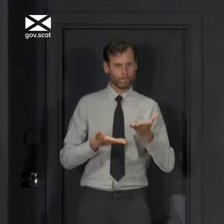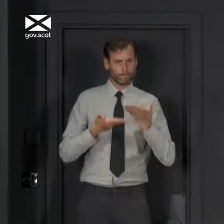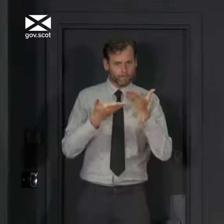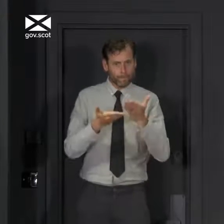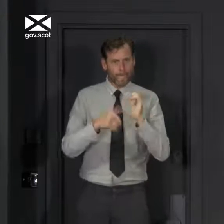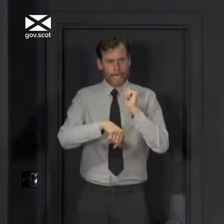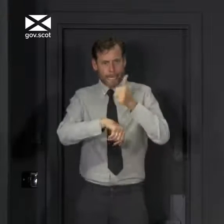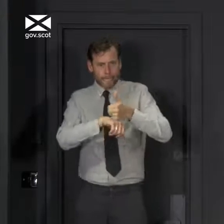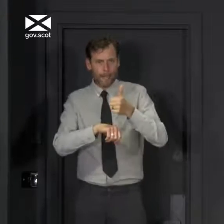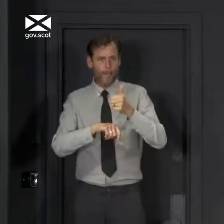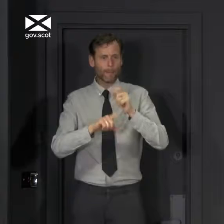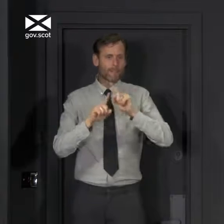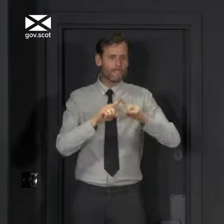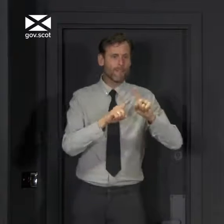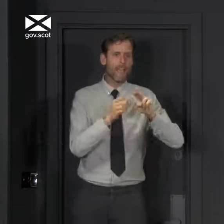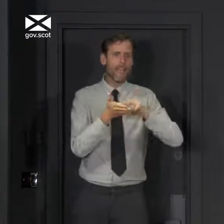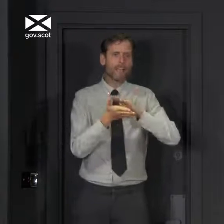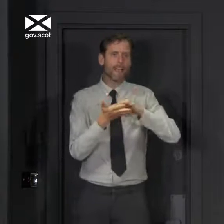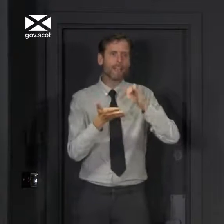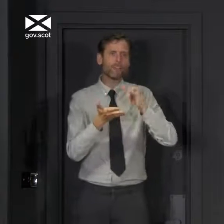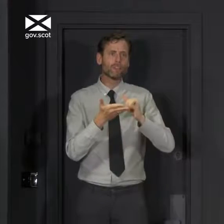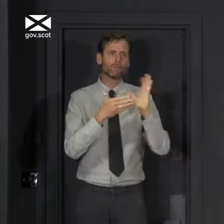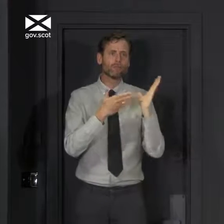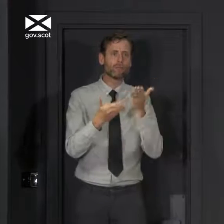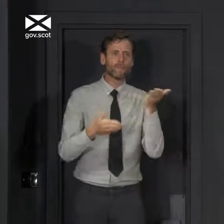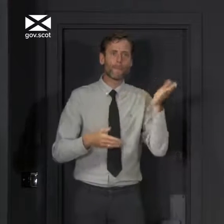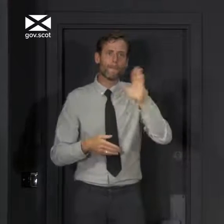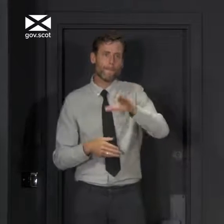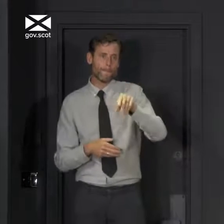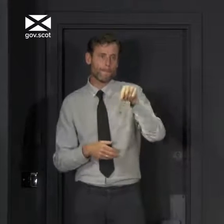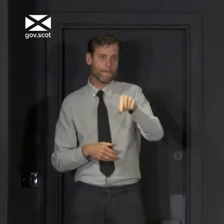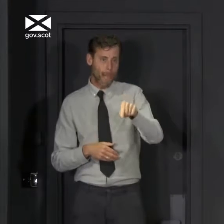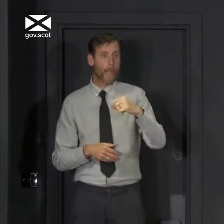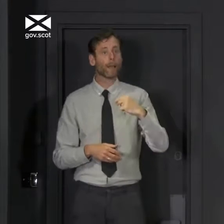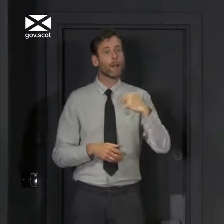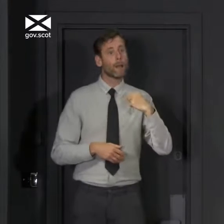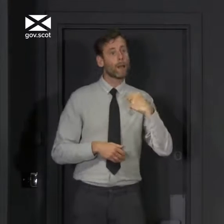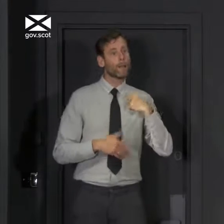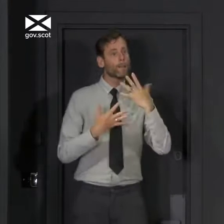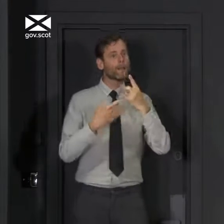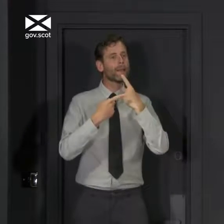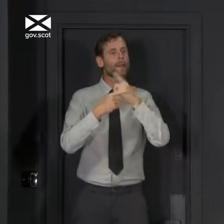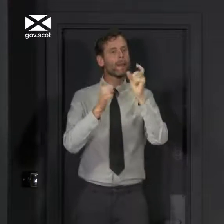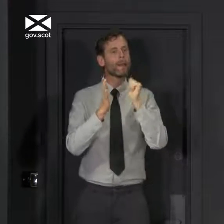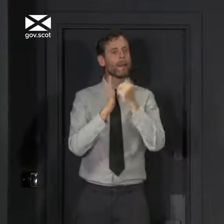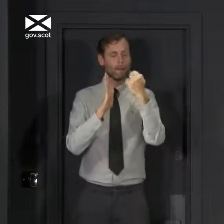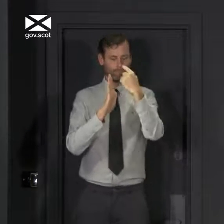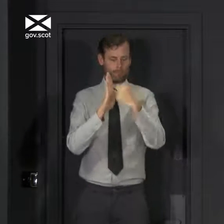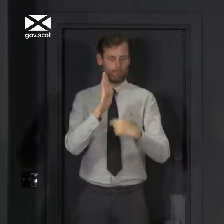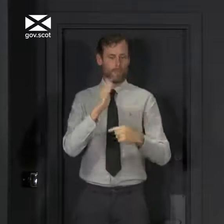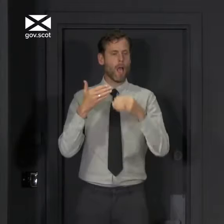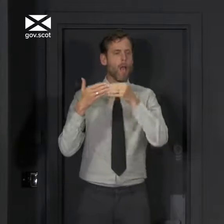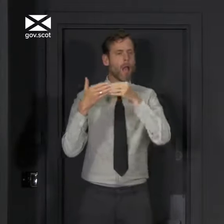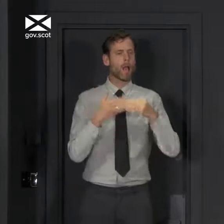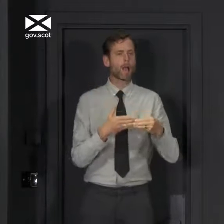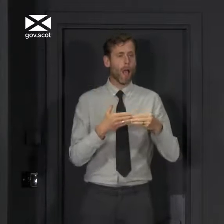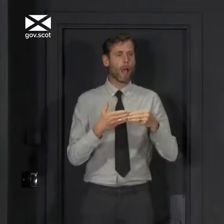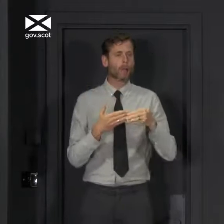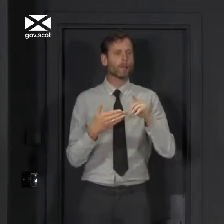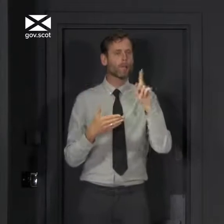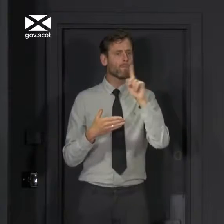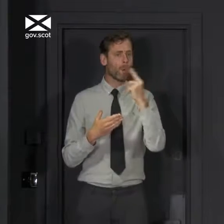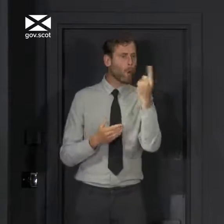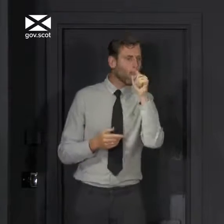NHS, the framework for the decision-making I published last week, we know it is crucial to ensure the right personal